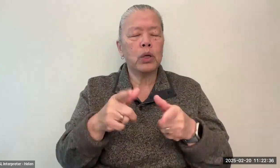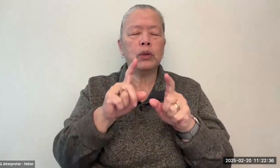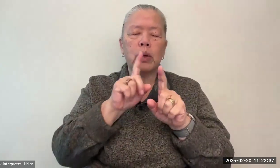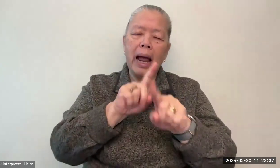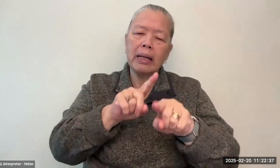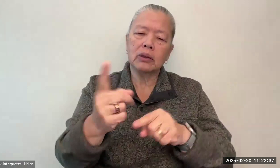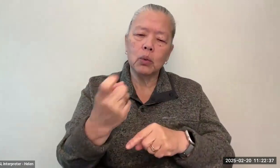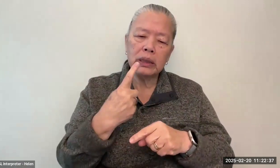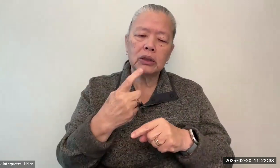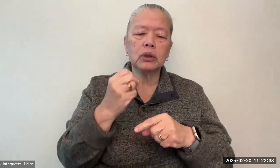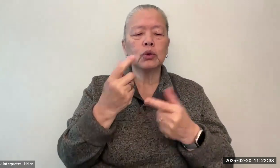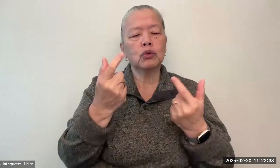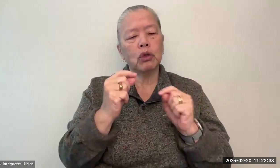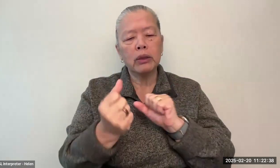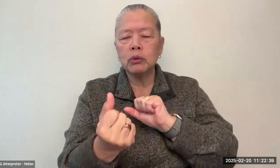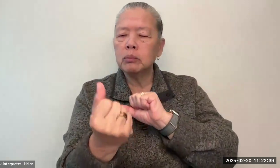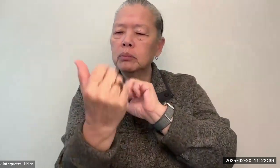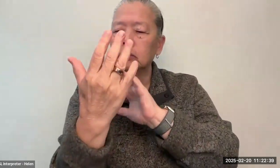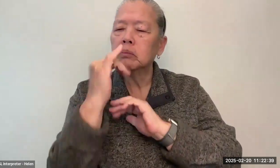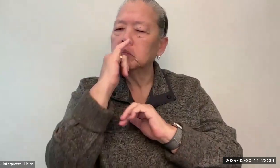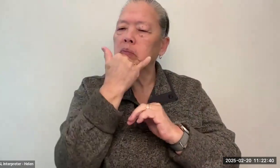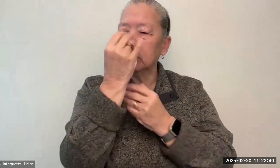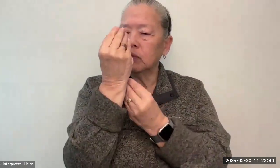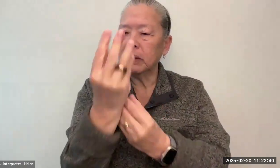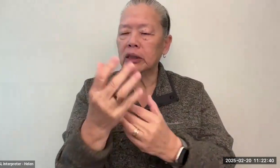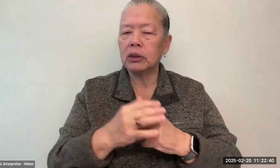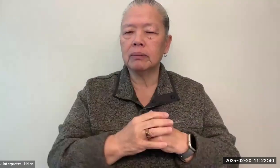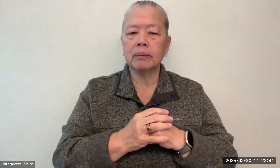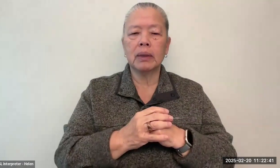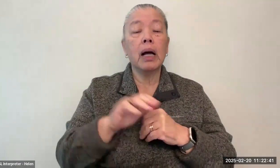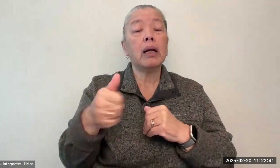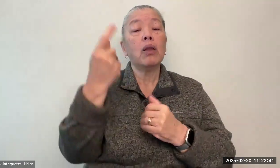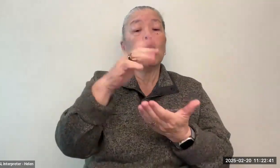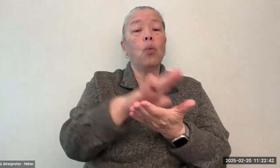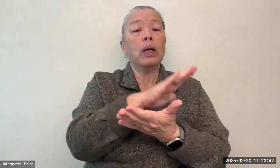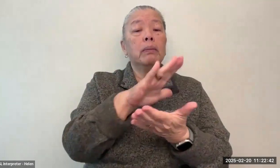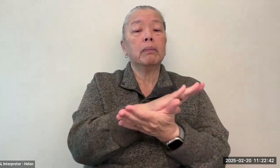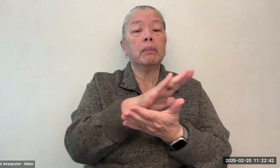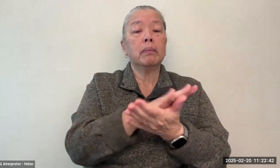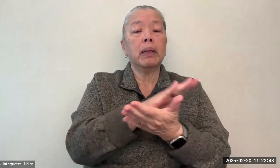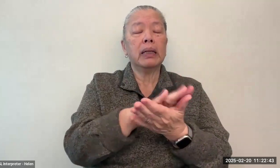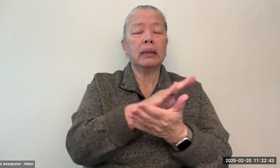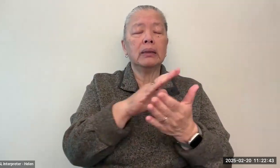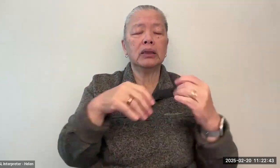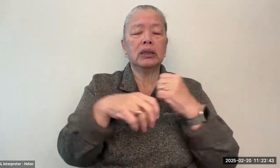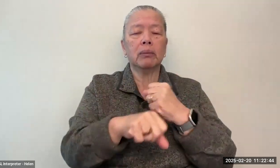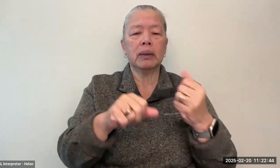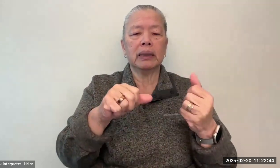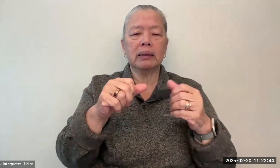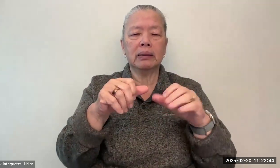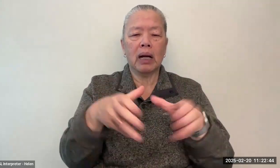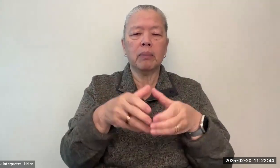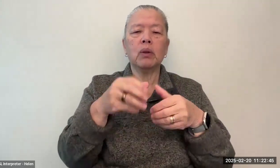addressing misinformation. Another one-page summary document called Regionalization Summary of General